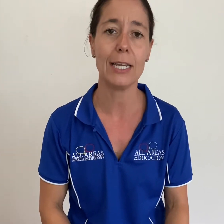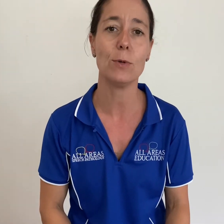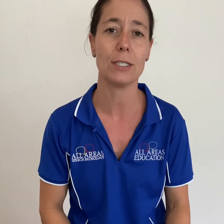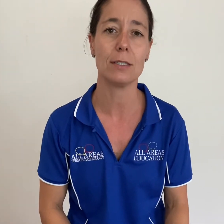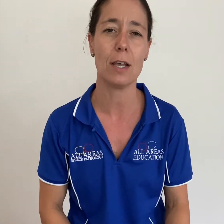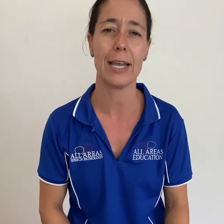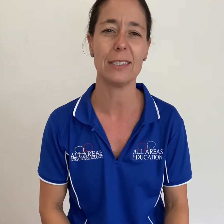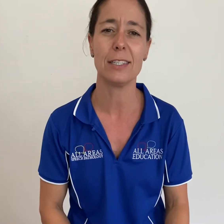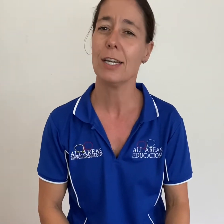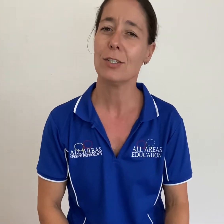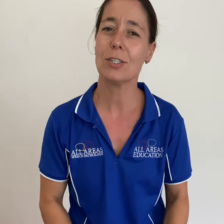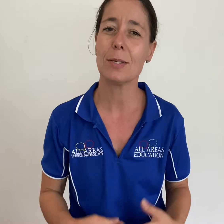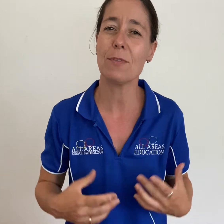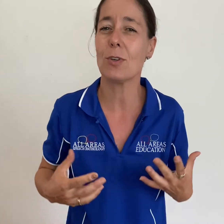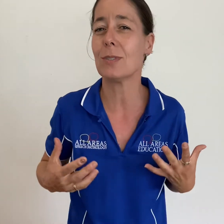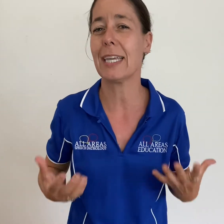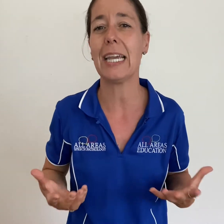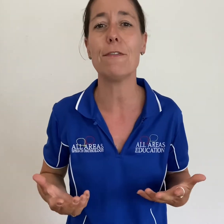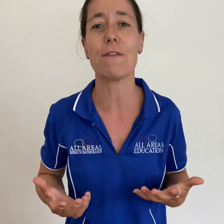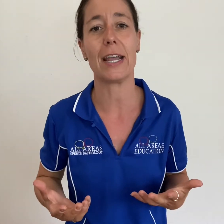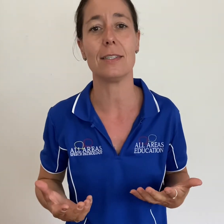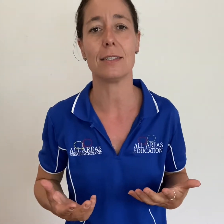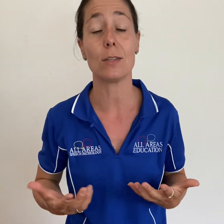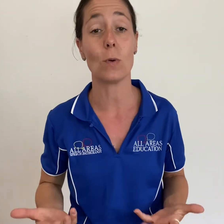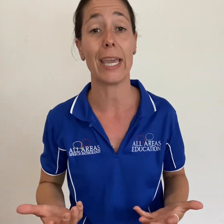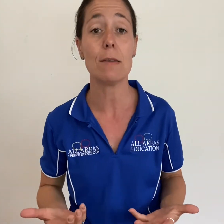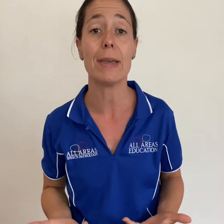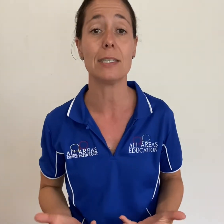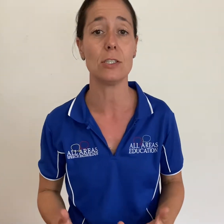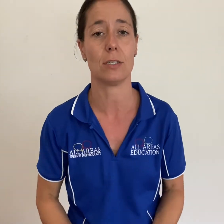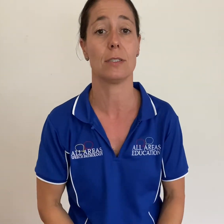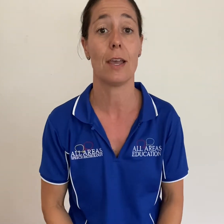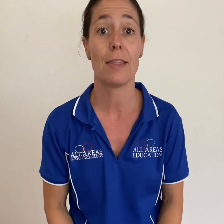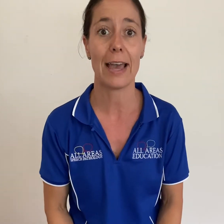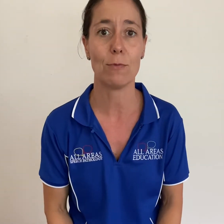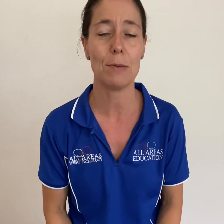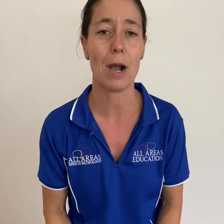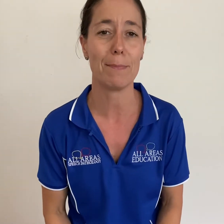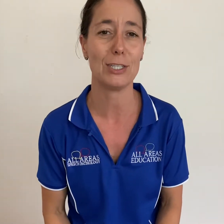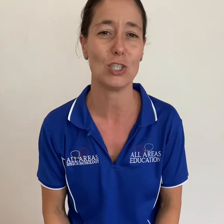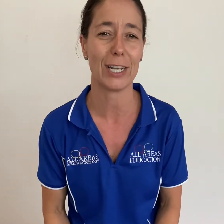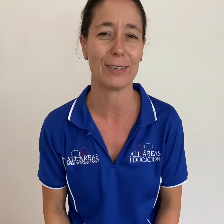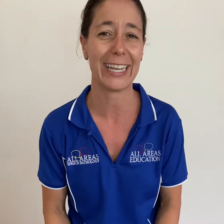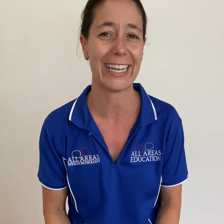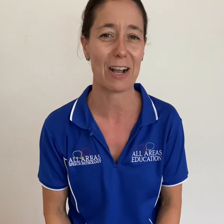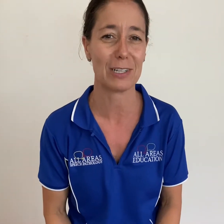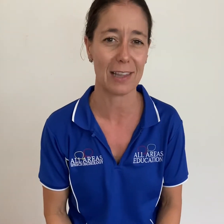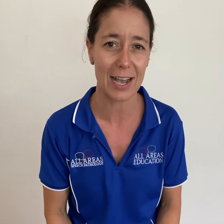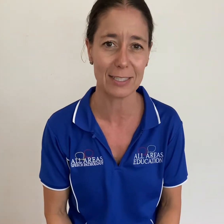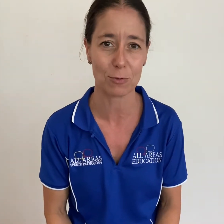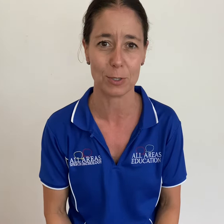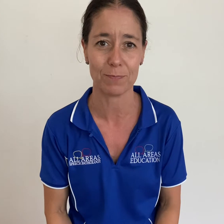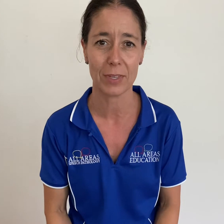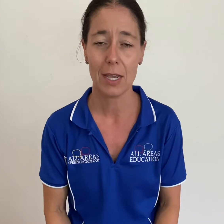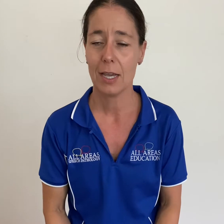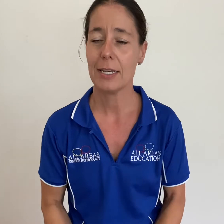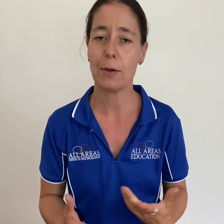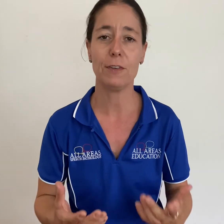keyword signs to some of those key phrases or key messages that we might be sharing in our classroom. Now, if you're a